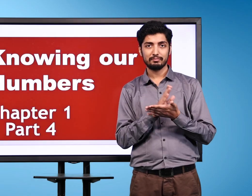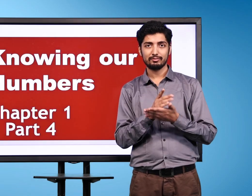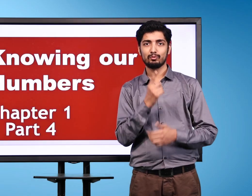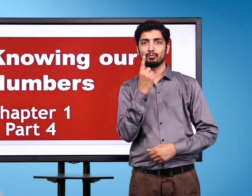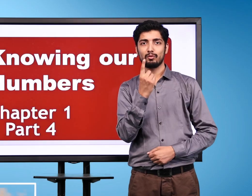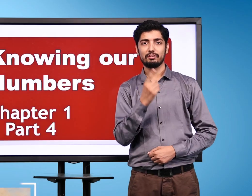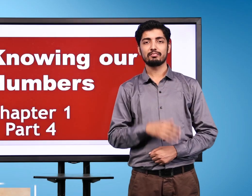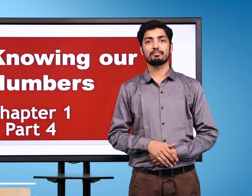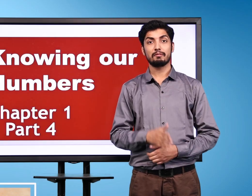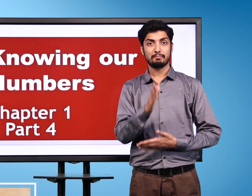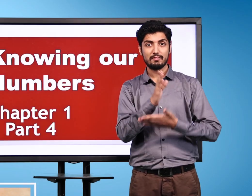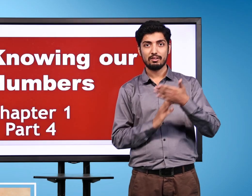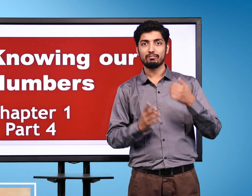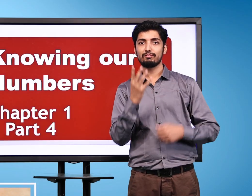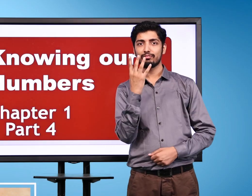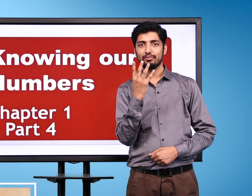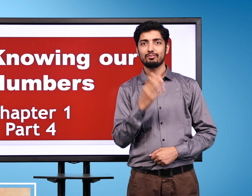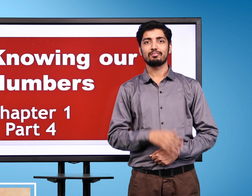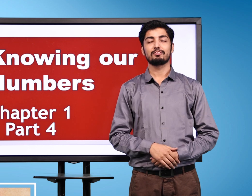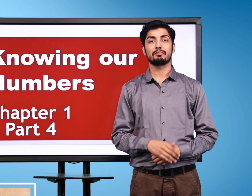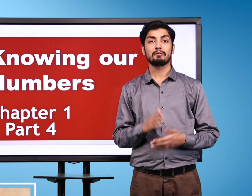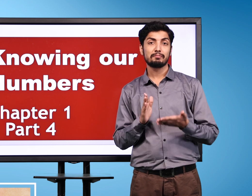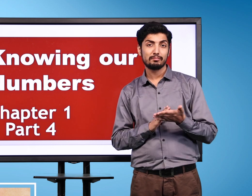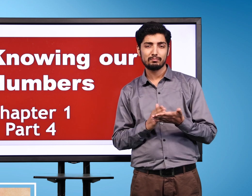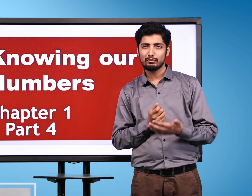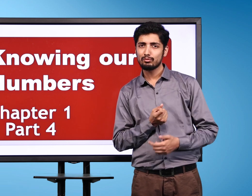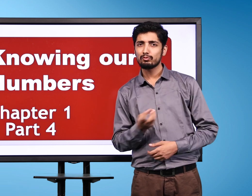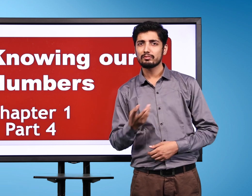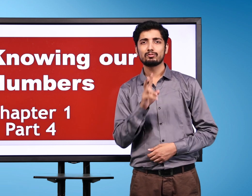Chapter 1, Part 4. page 22.